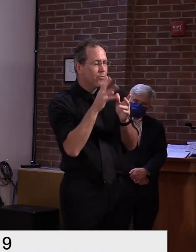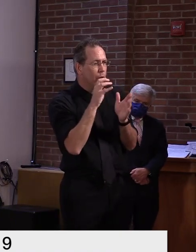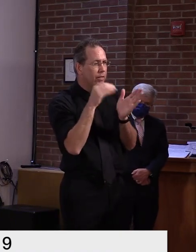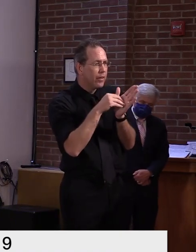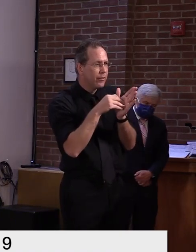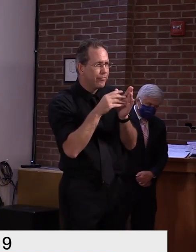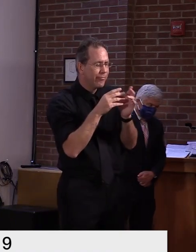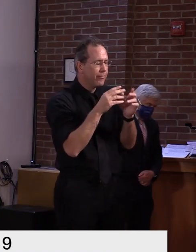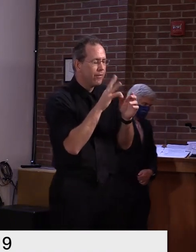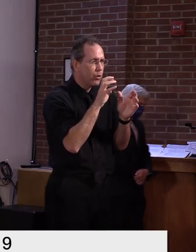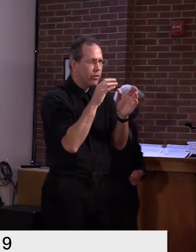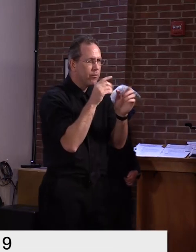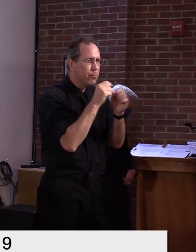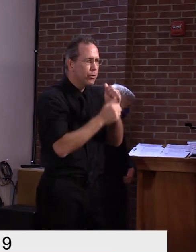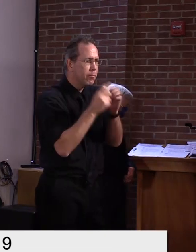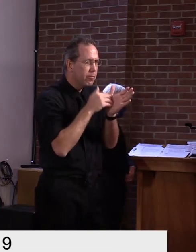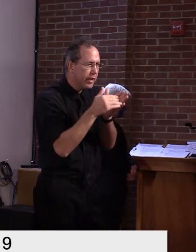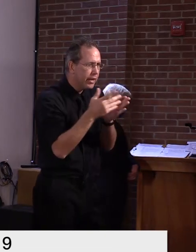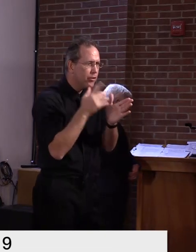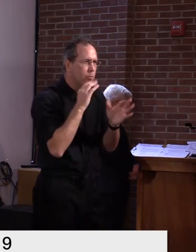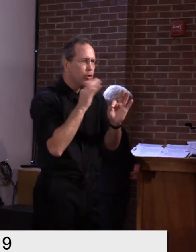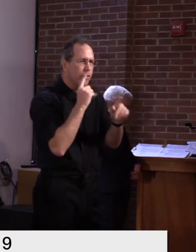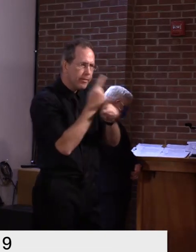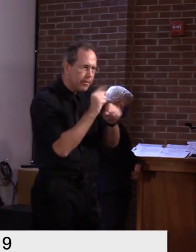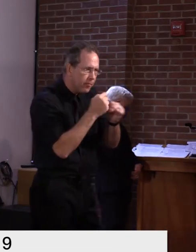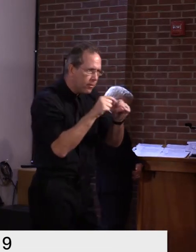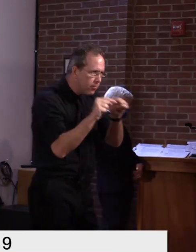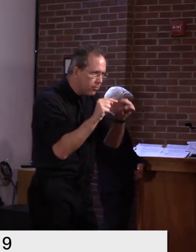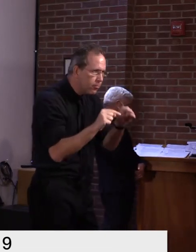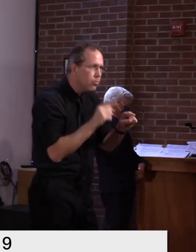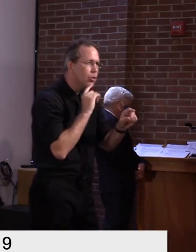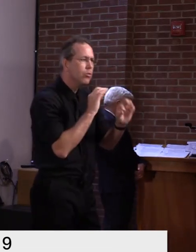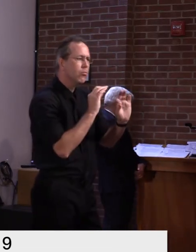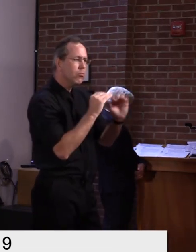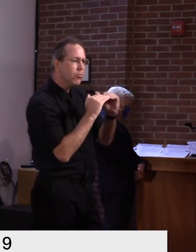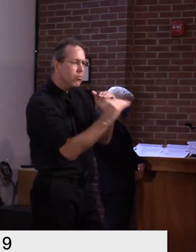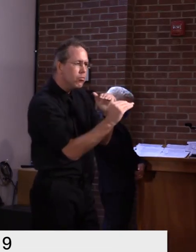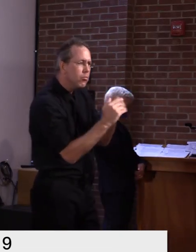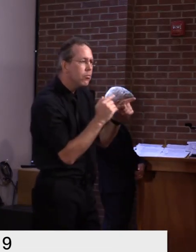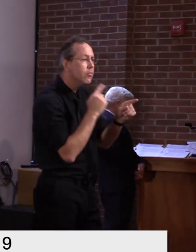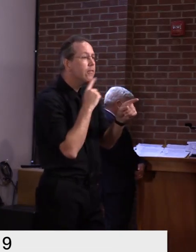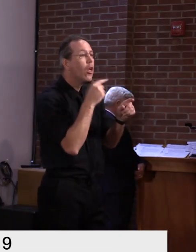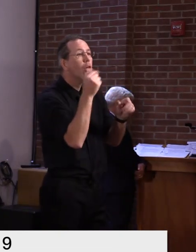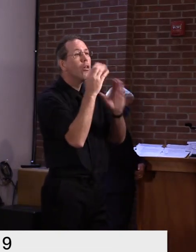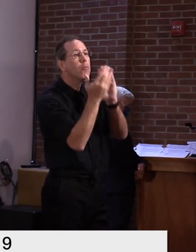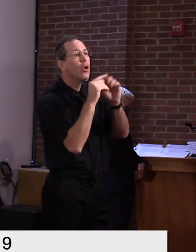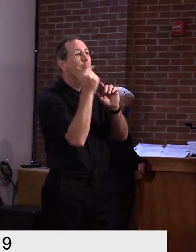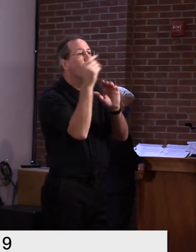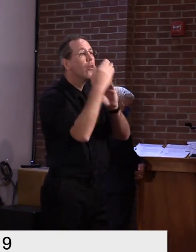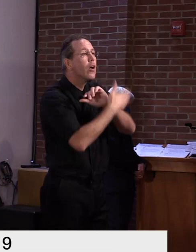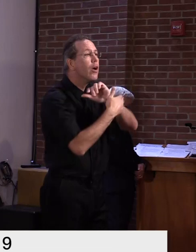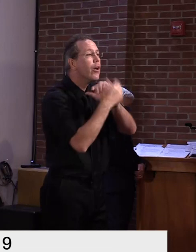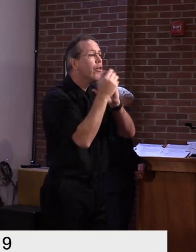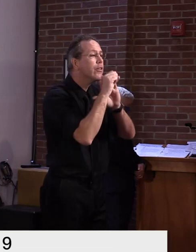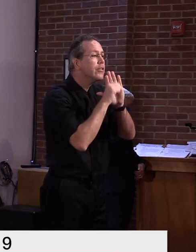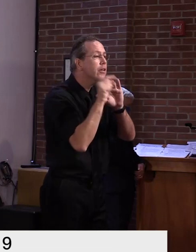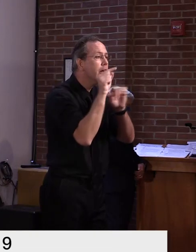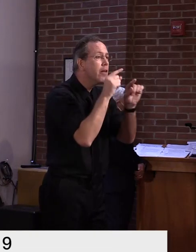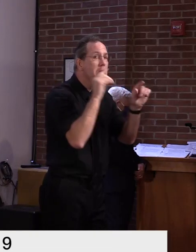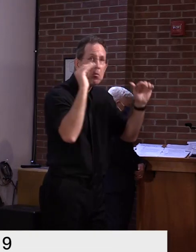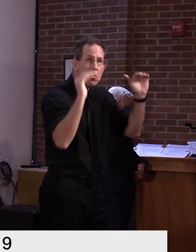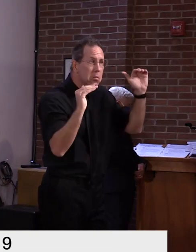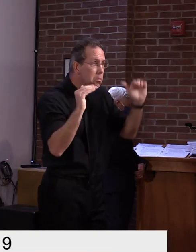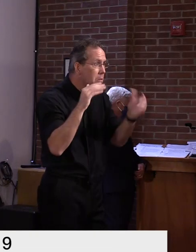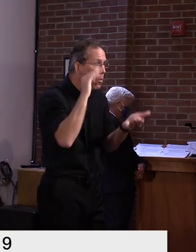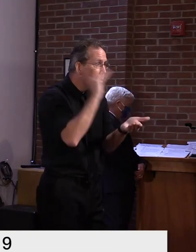Northeast and other states, as we've seen over the last week, their case counts are starting to be reduced so that we can open up the